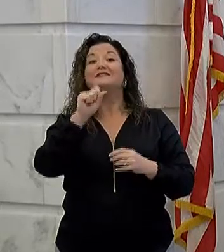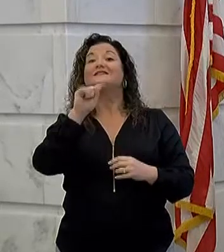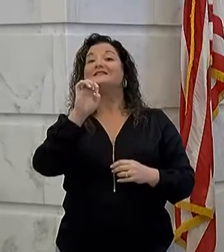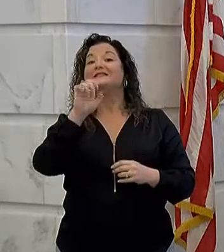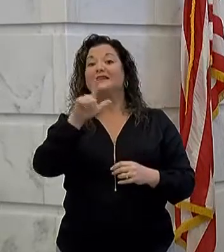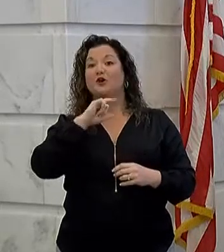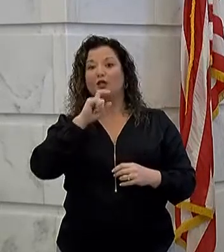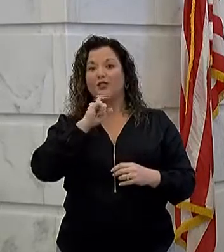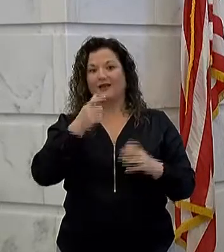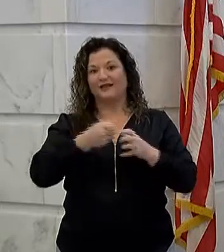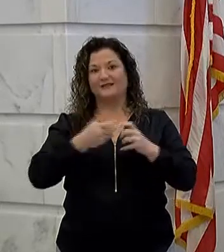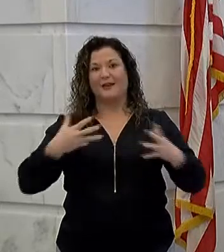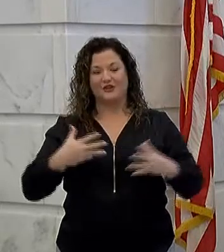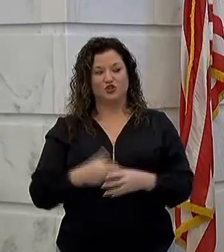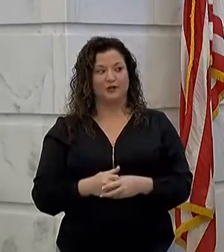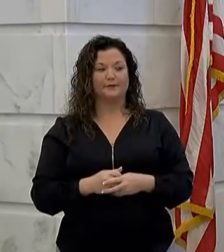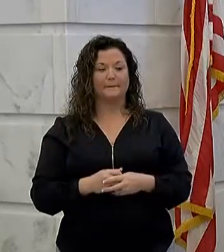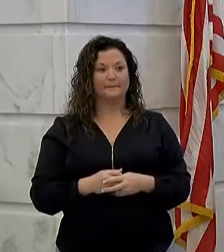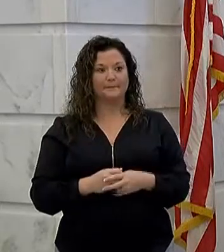expansion?